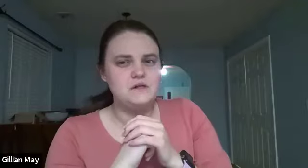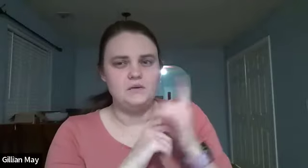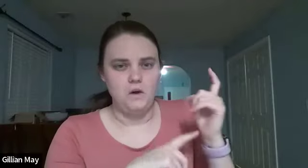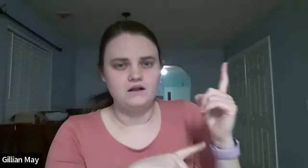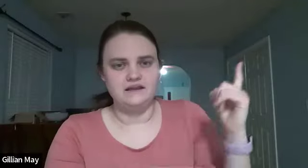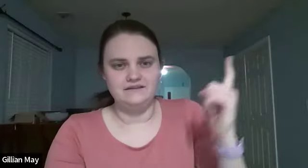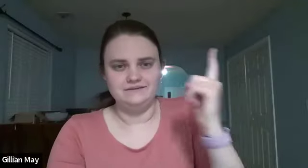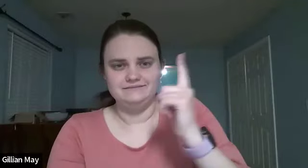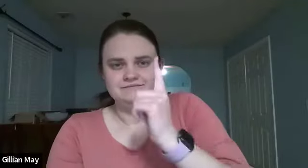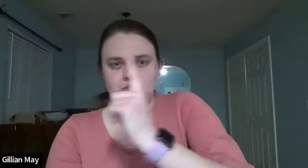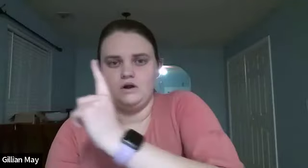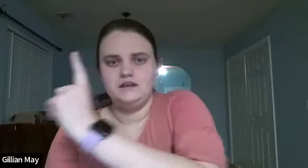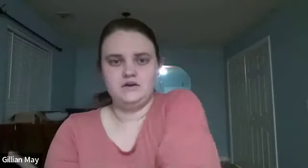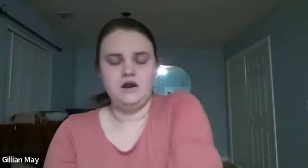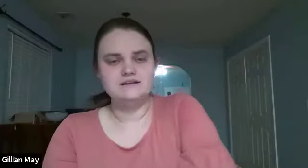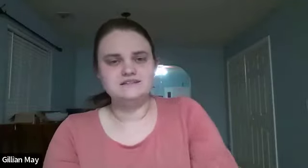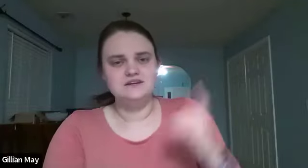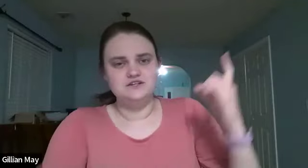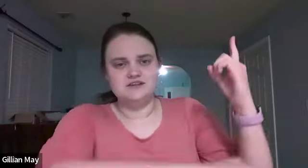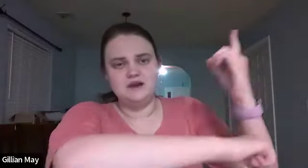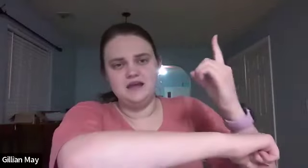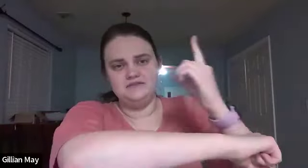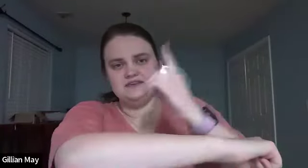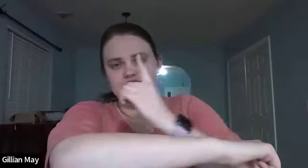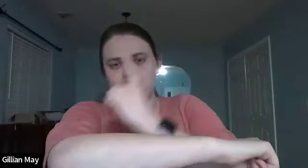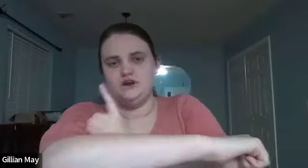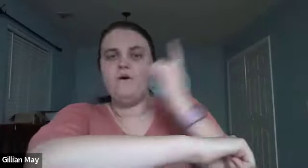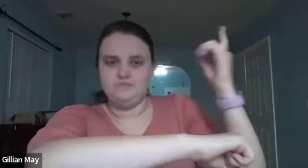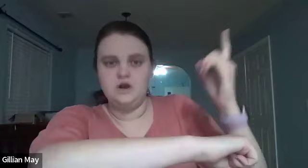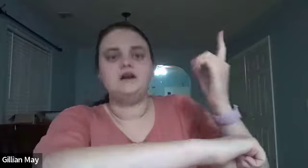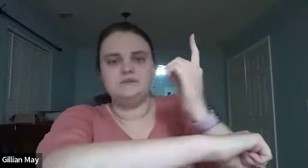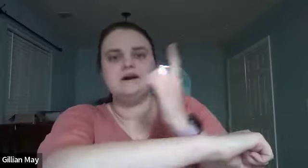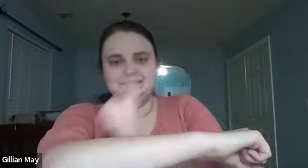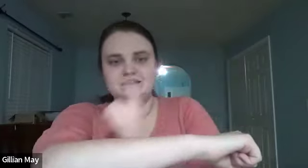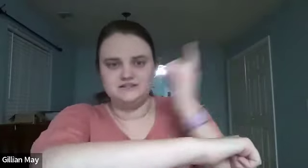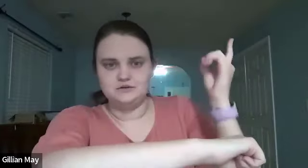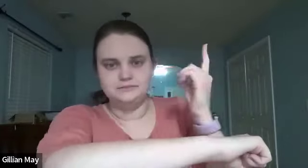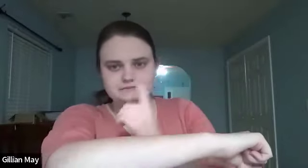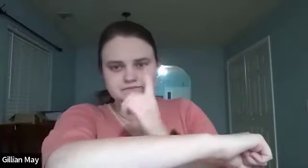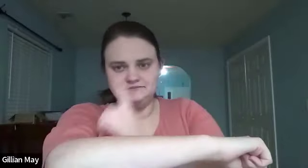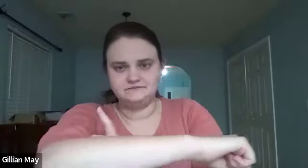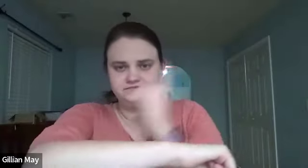like walking across. So that's why I add this so oh, I'm talking about a dinosaur.